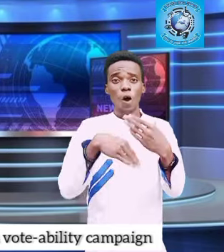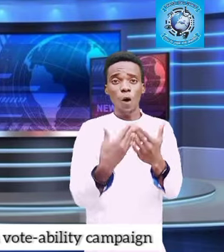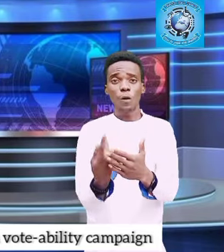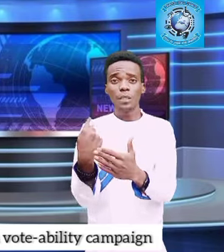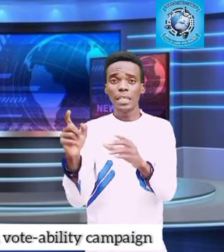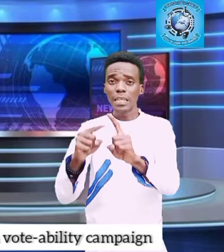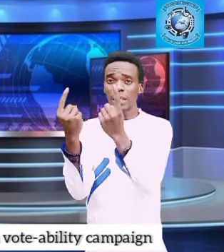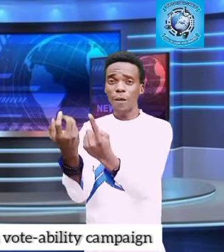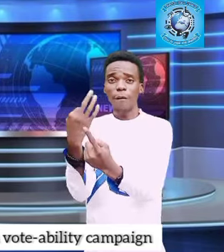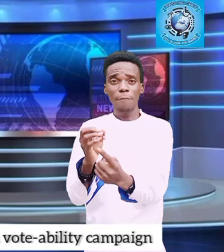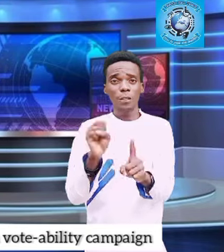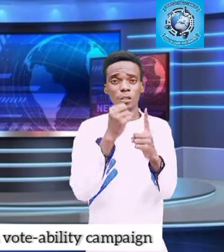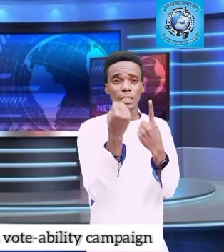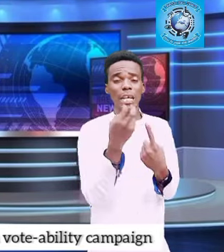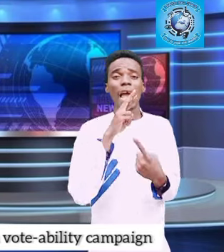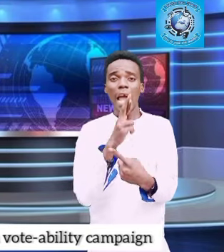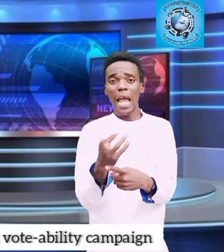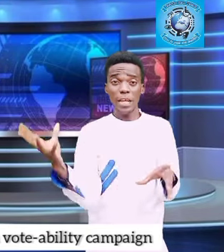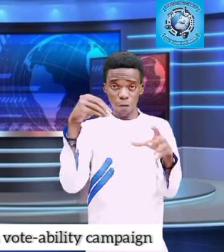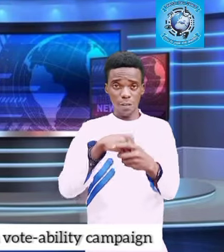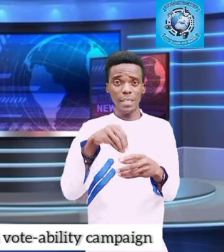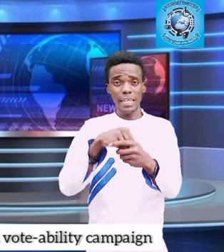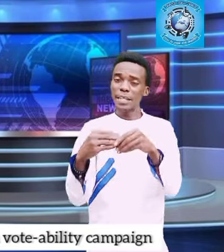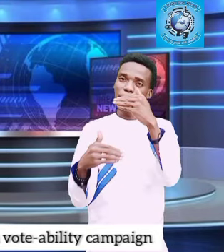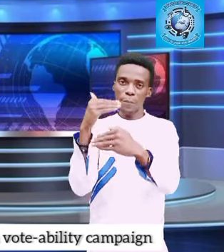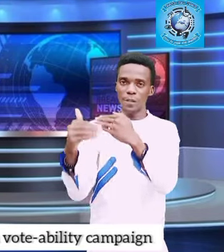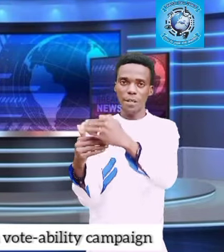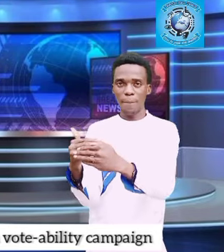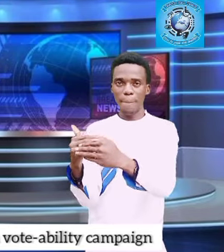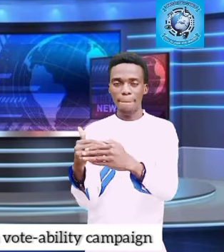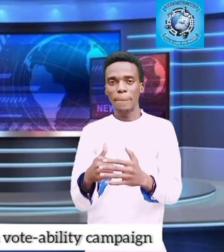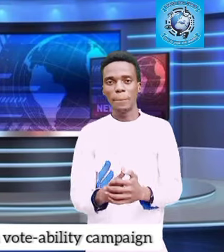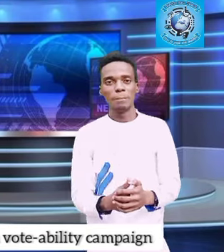of the society are included in the process.